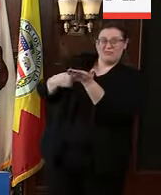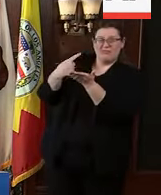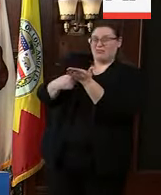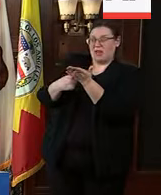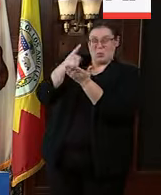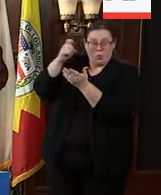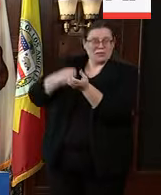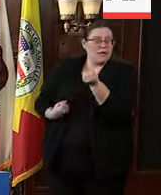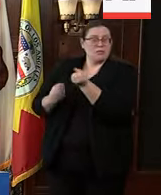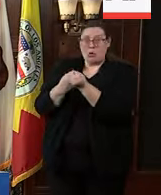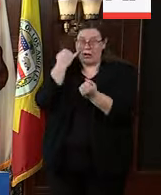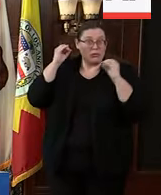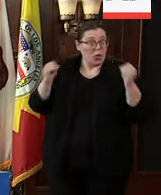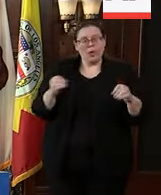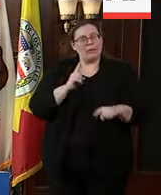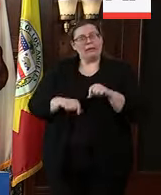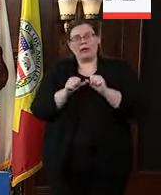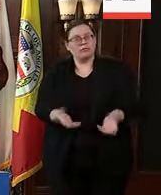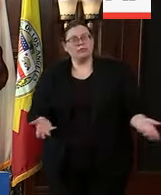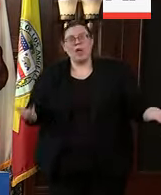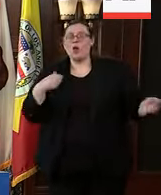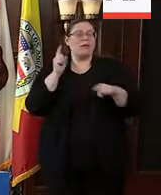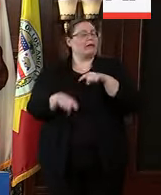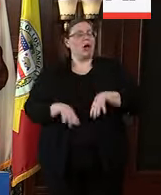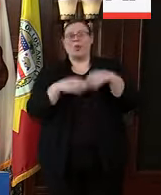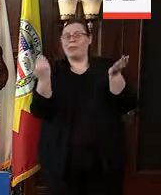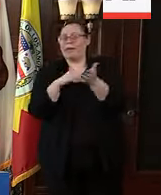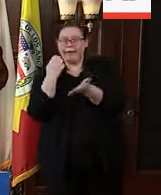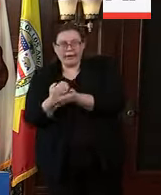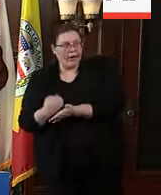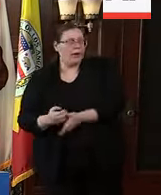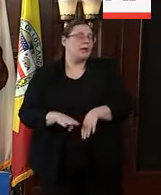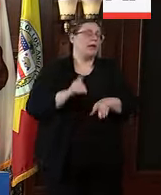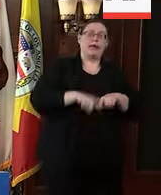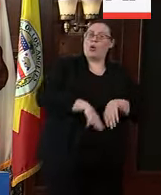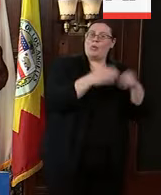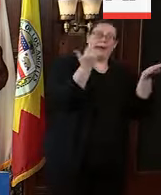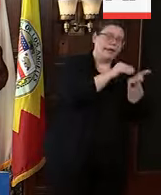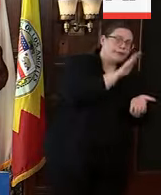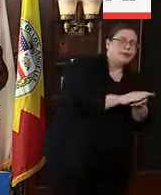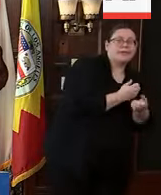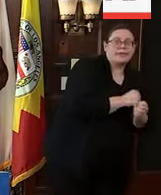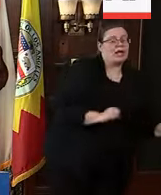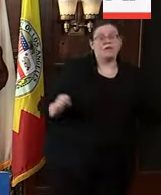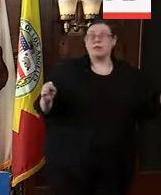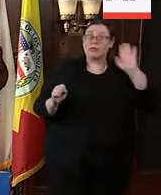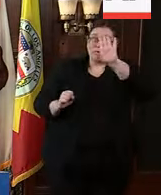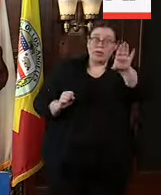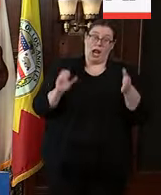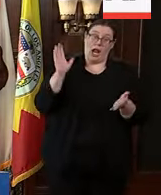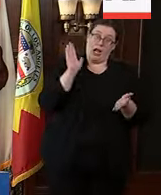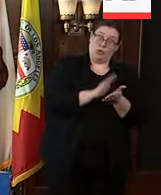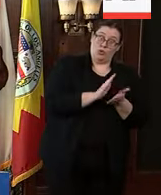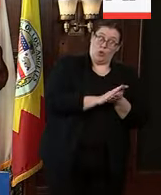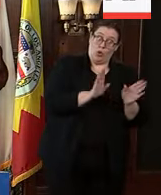sustainable. There's no way we can functionally reopen the economy or safely reopen our schools. And to be clear, schools will only